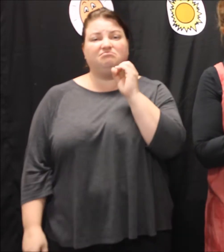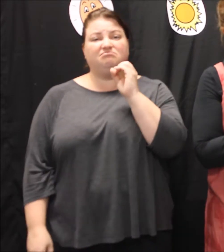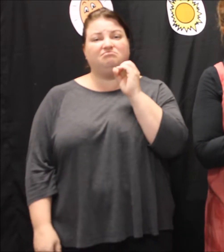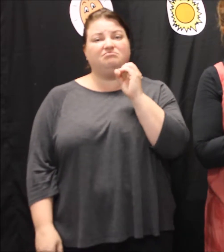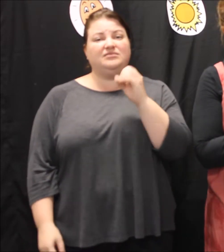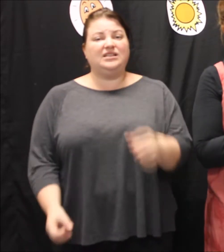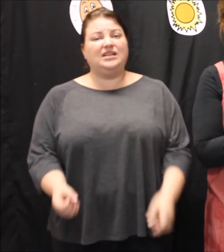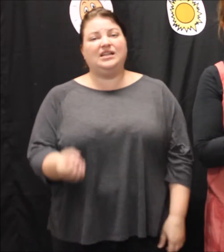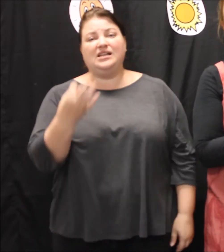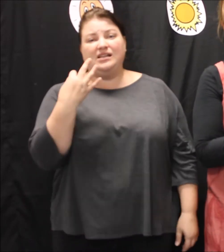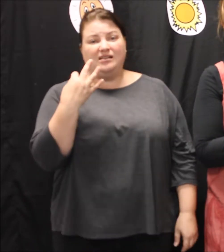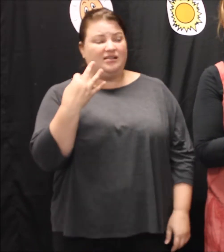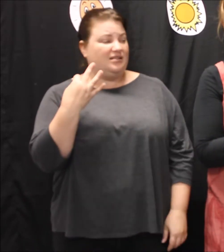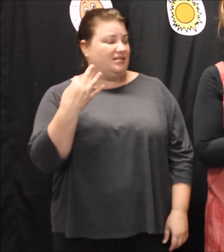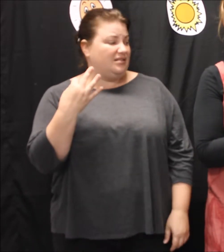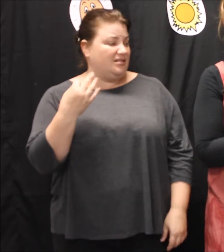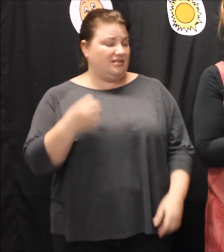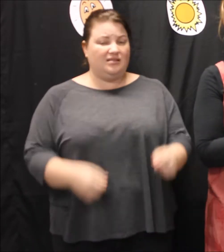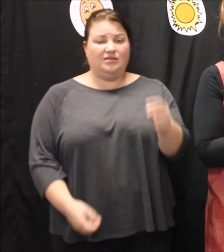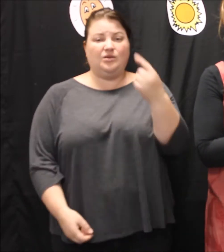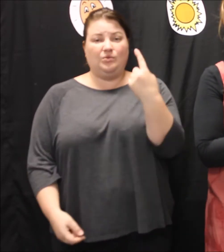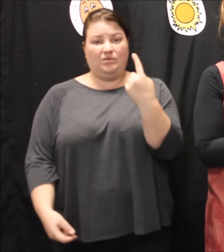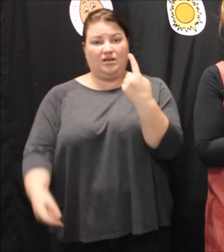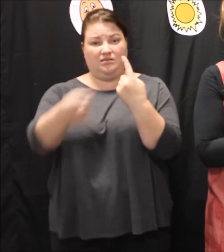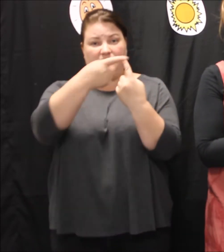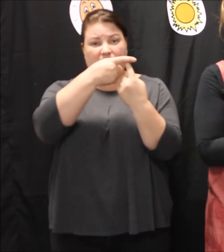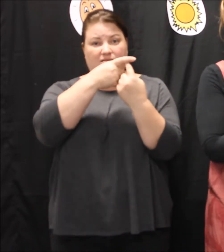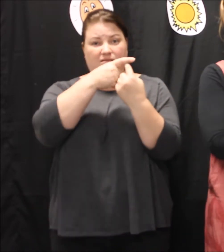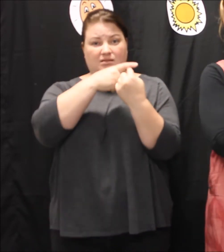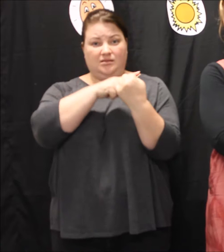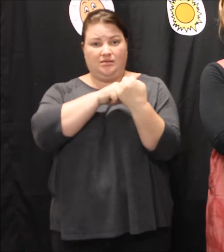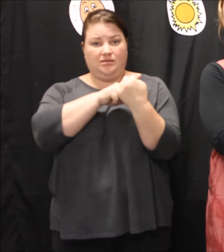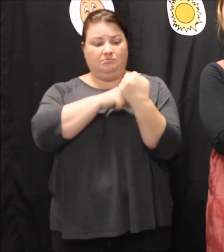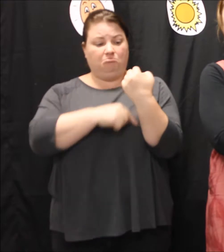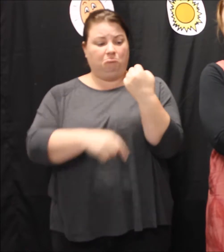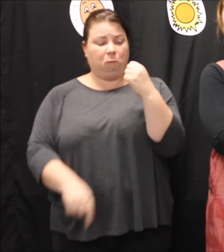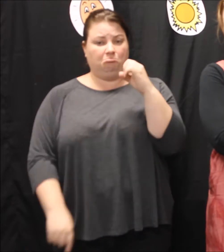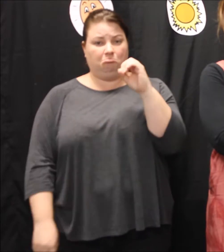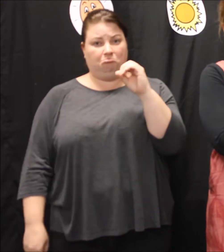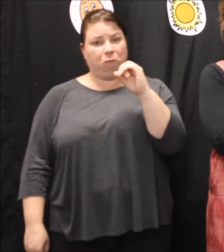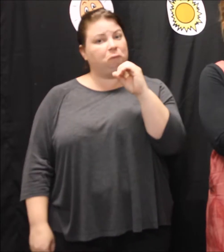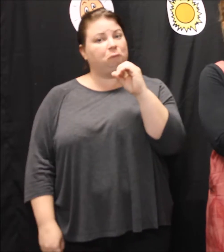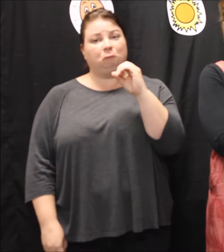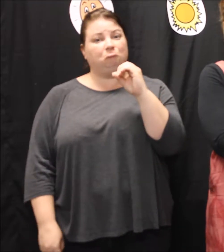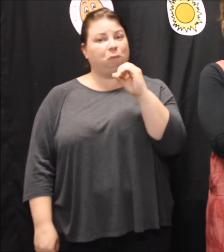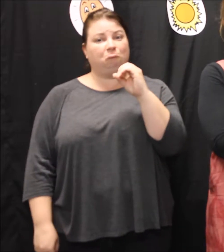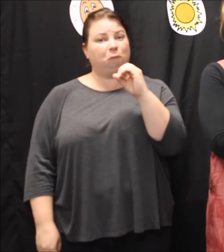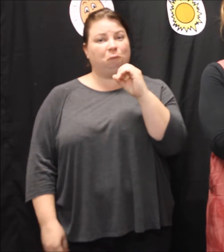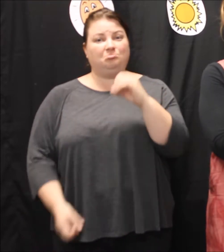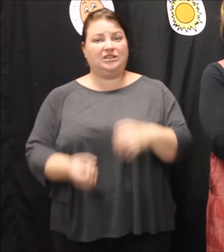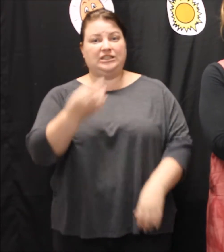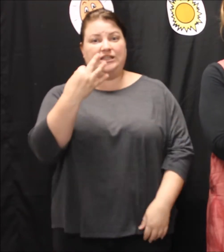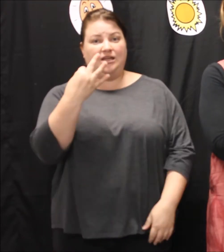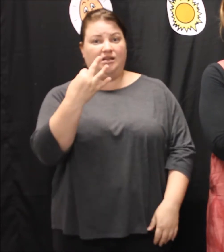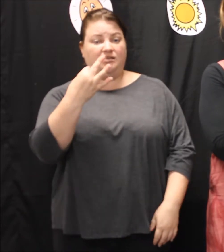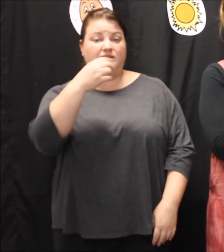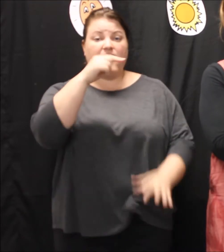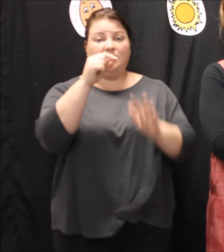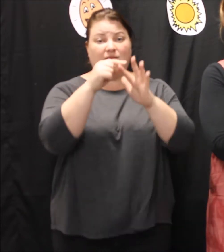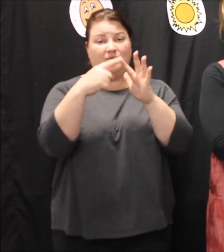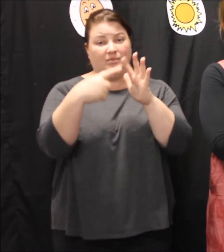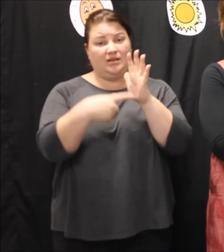0. 1 minus 1 equals 0. Did Pete